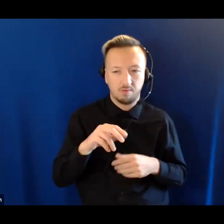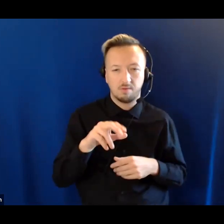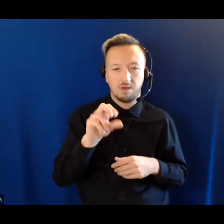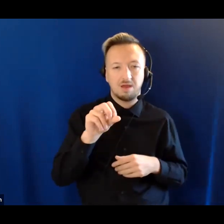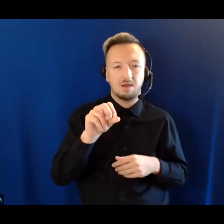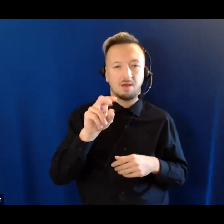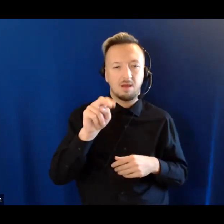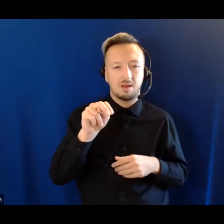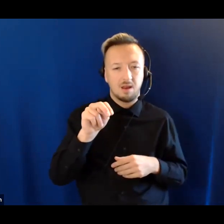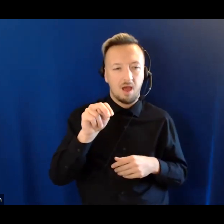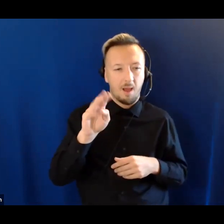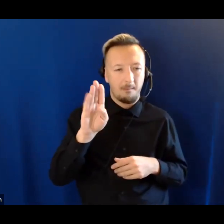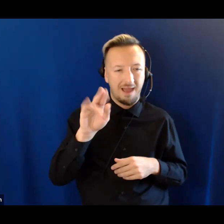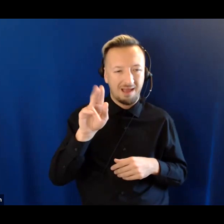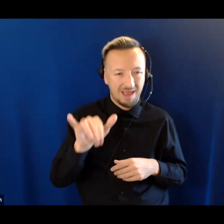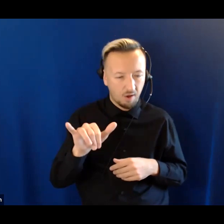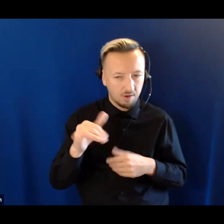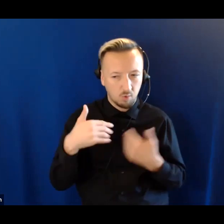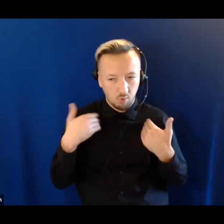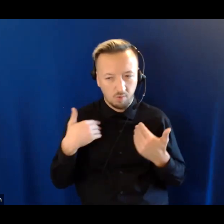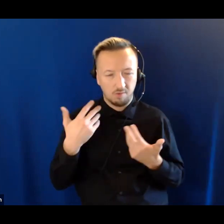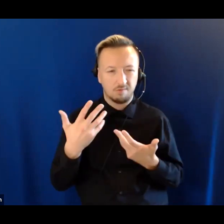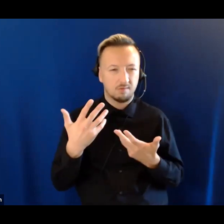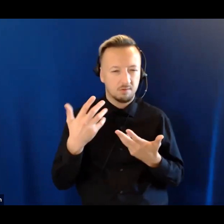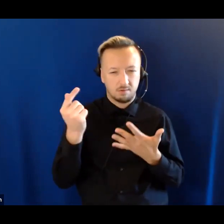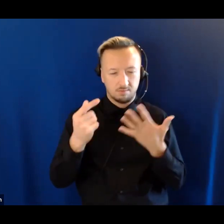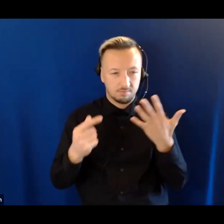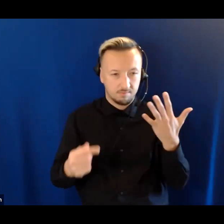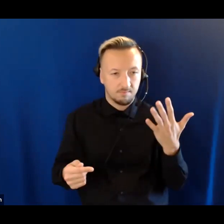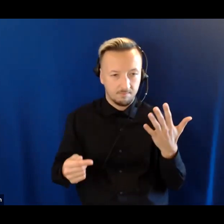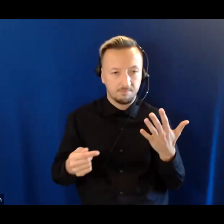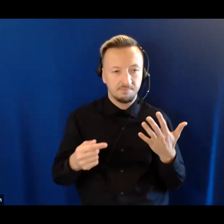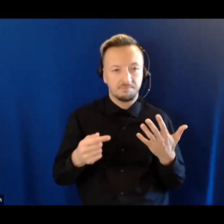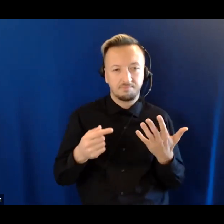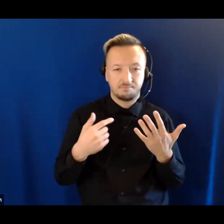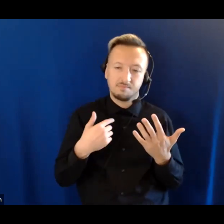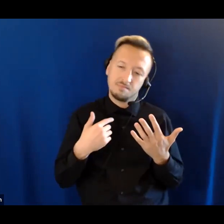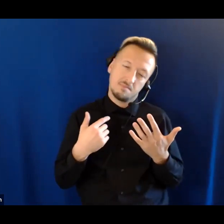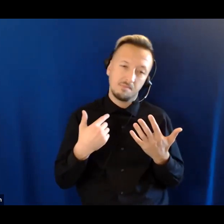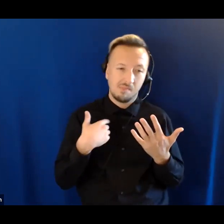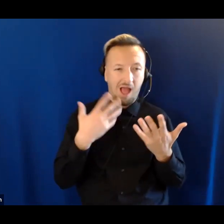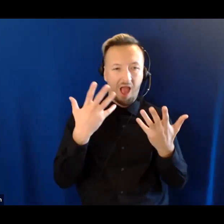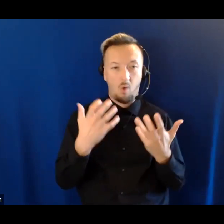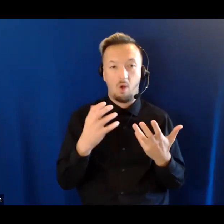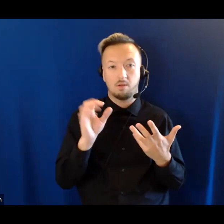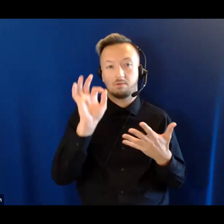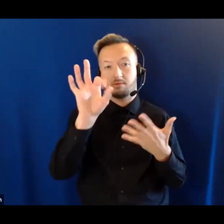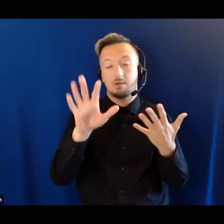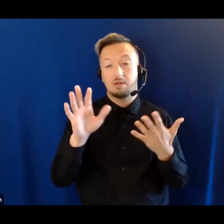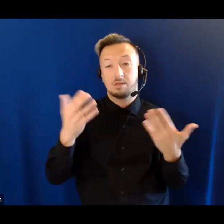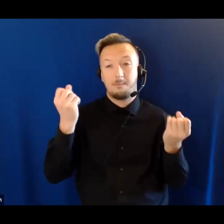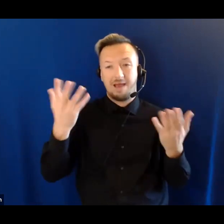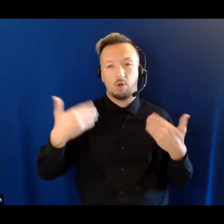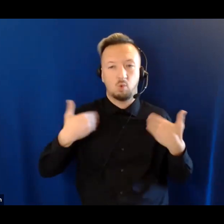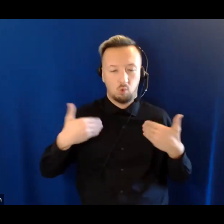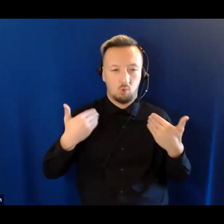different identities, but with the intersection of having a disability. So I was just wanting to plug the youth conferences that are happening,